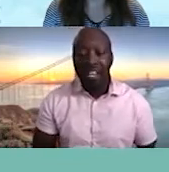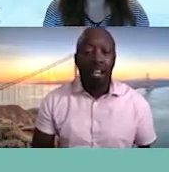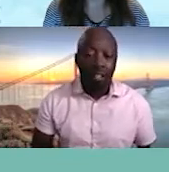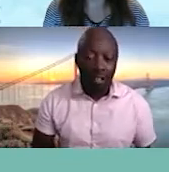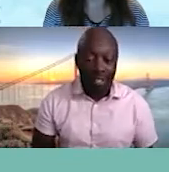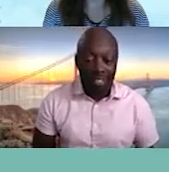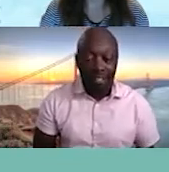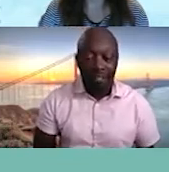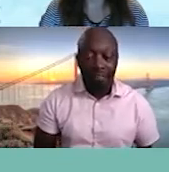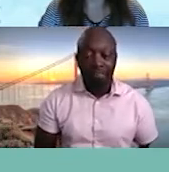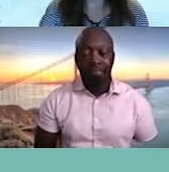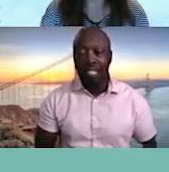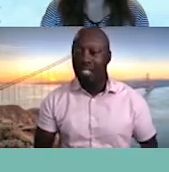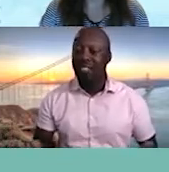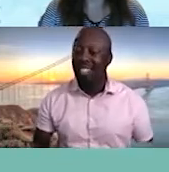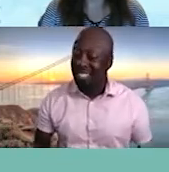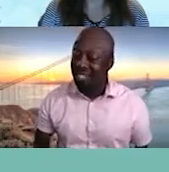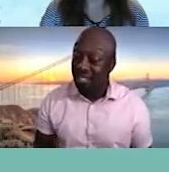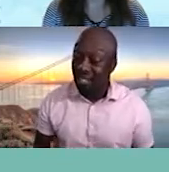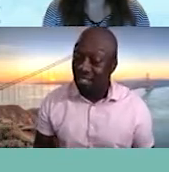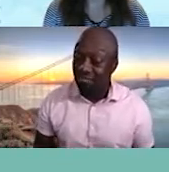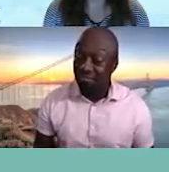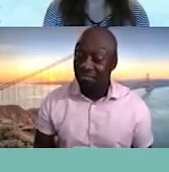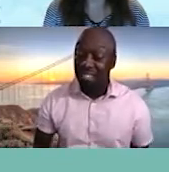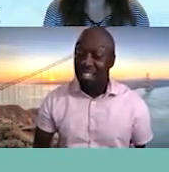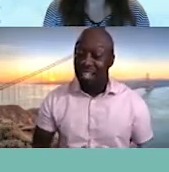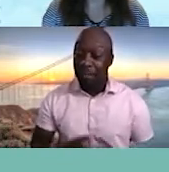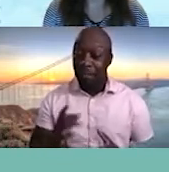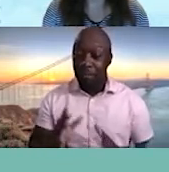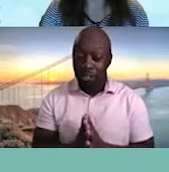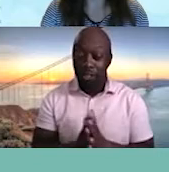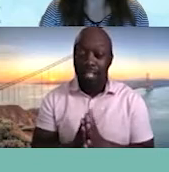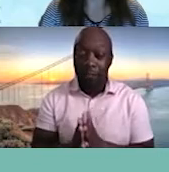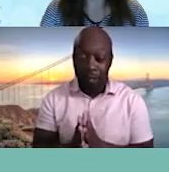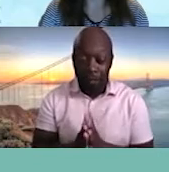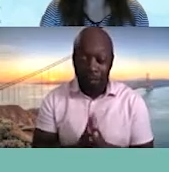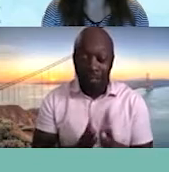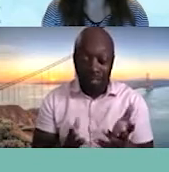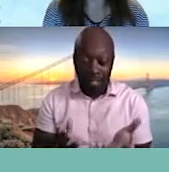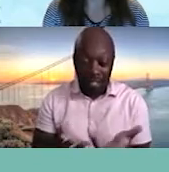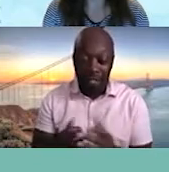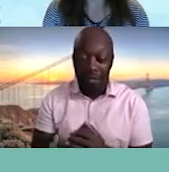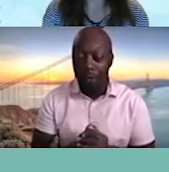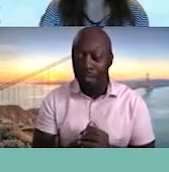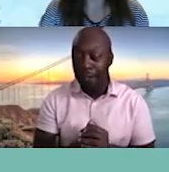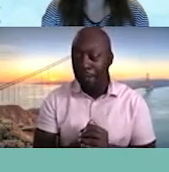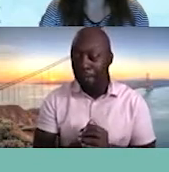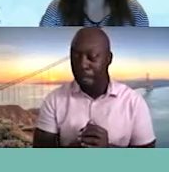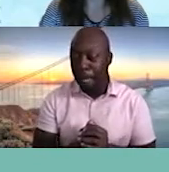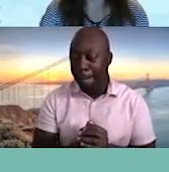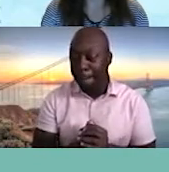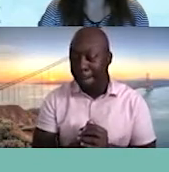a toddler already, like even like they're an adult. I'm pretty sure a lot of you know that